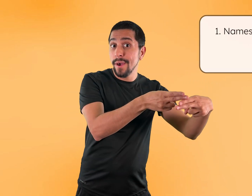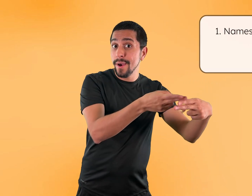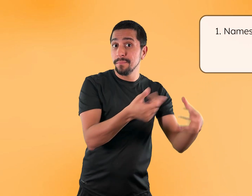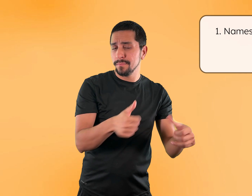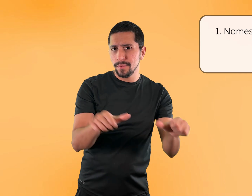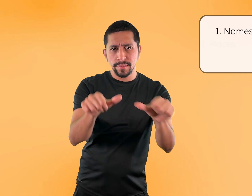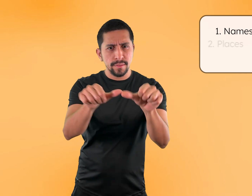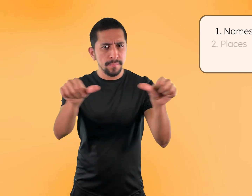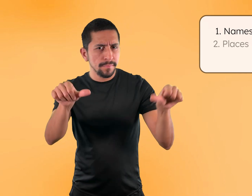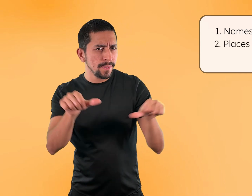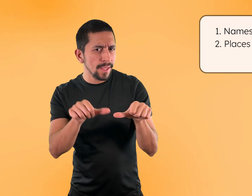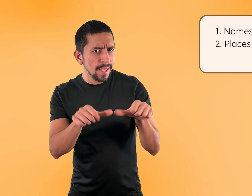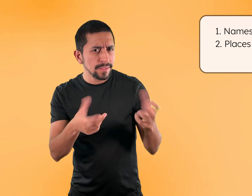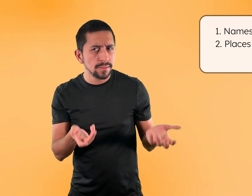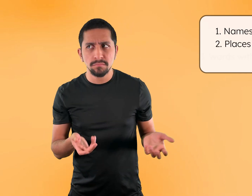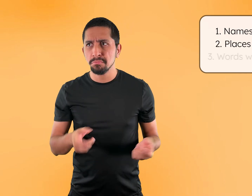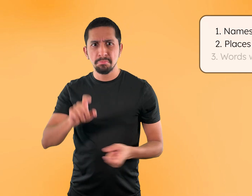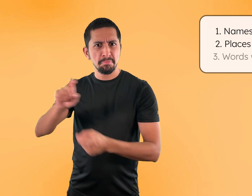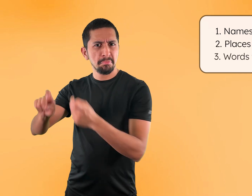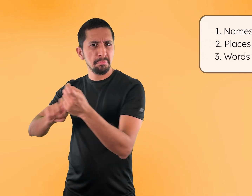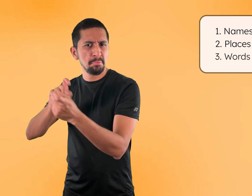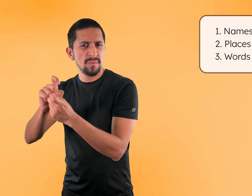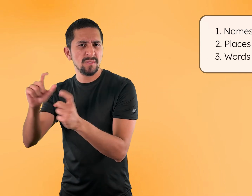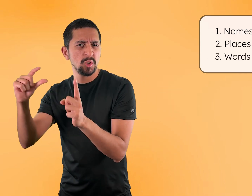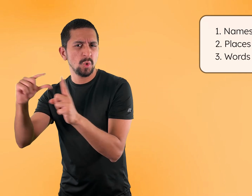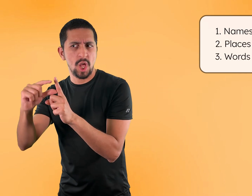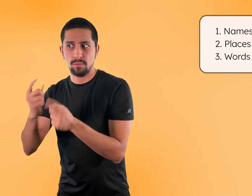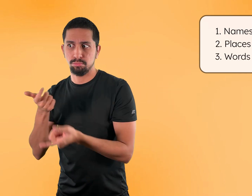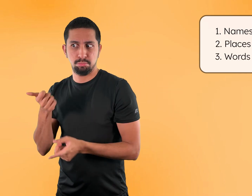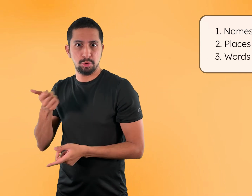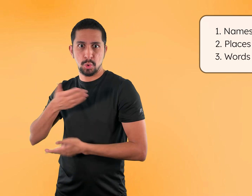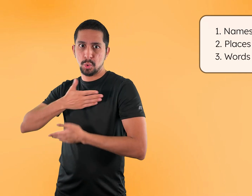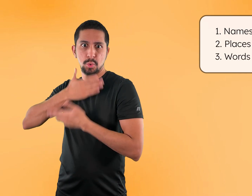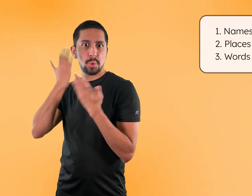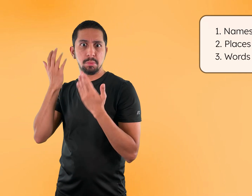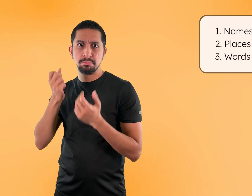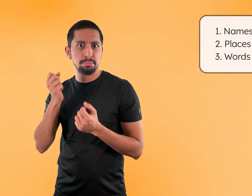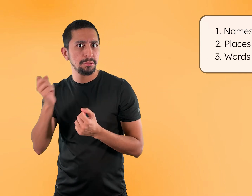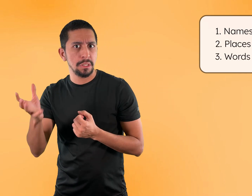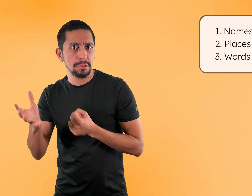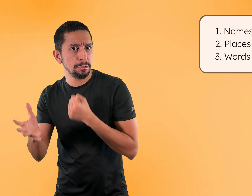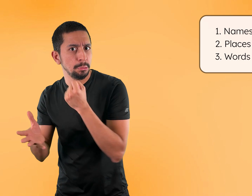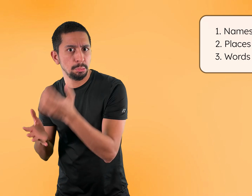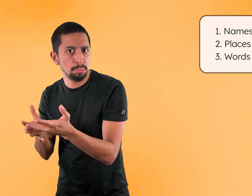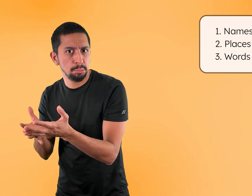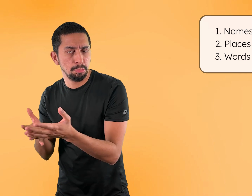names, places, and specific words that don't have a unique sign.